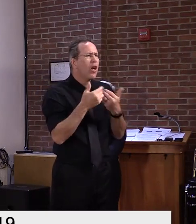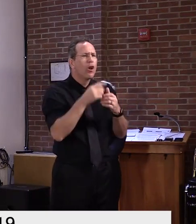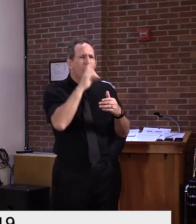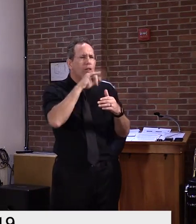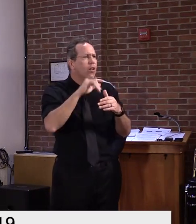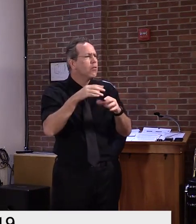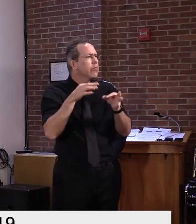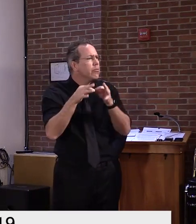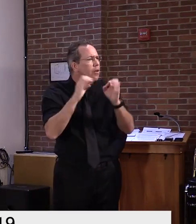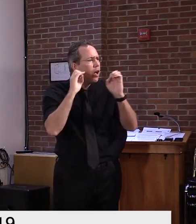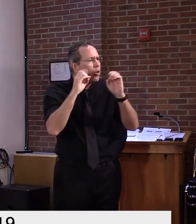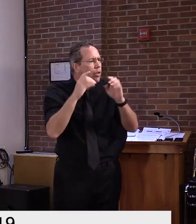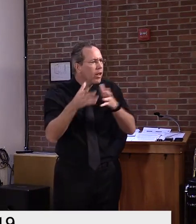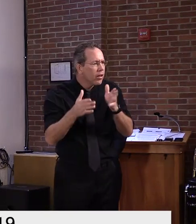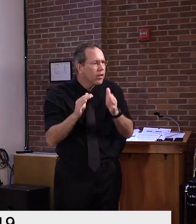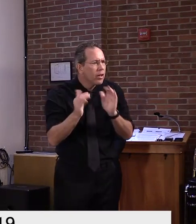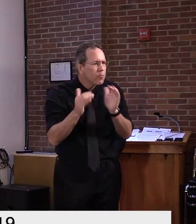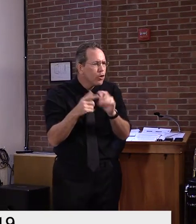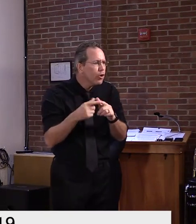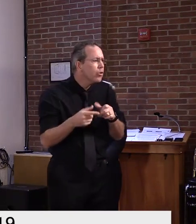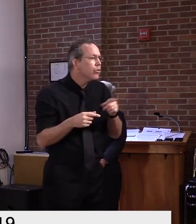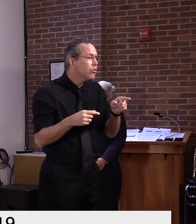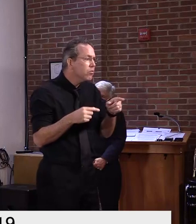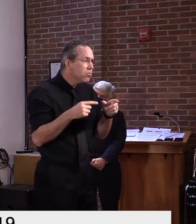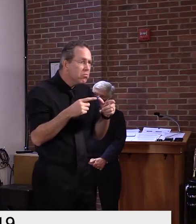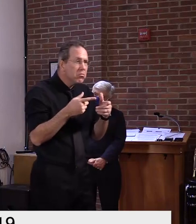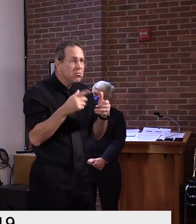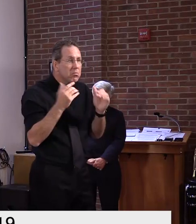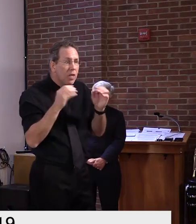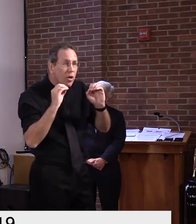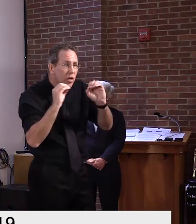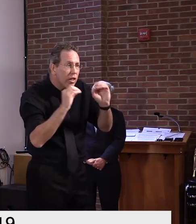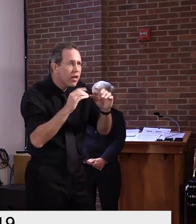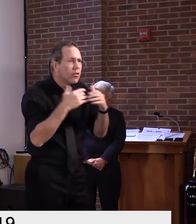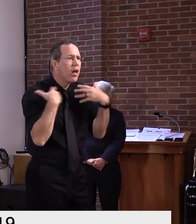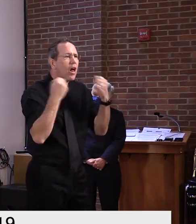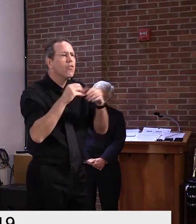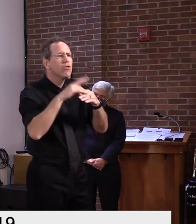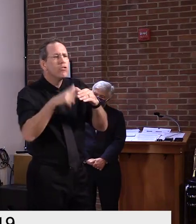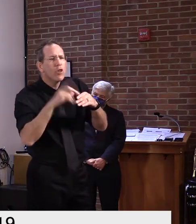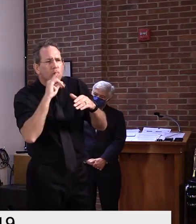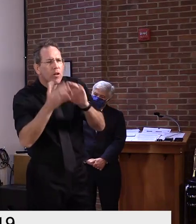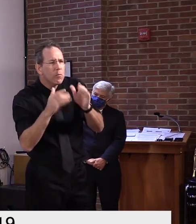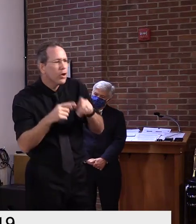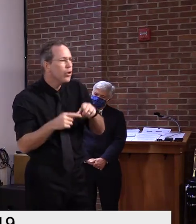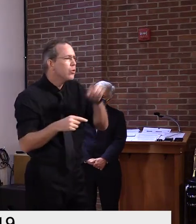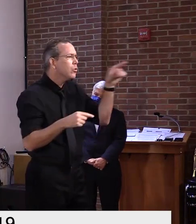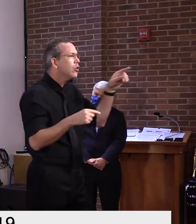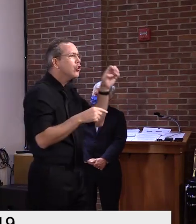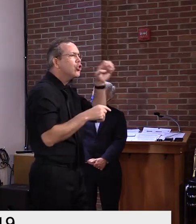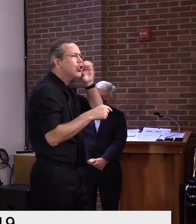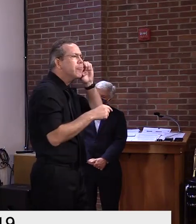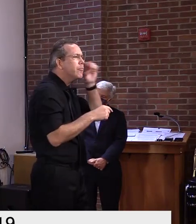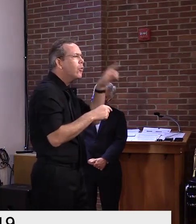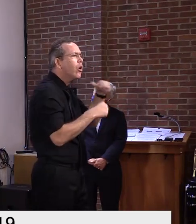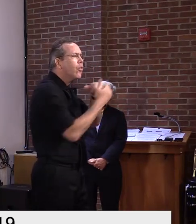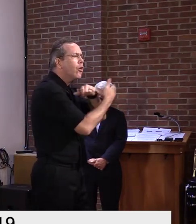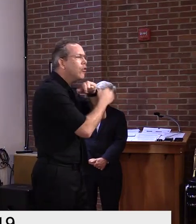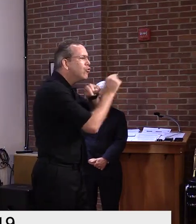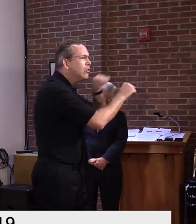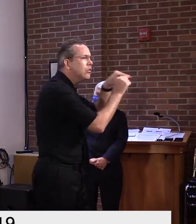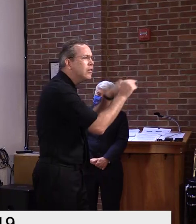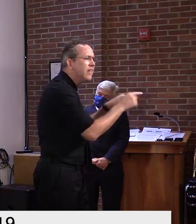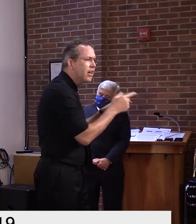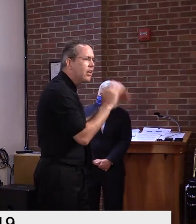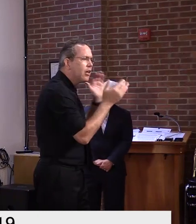of those to other developed nations, whether they be in Europe, in Asia, anywhere in the world. And you